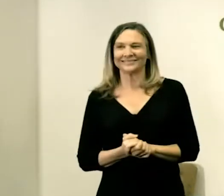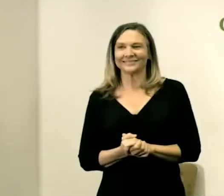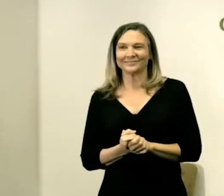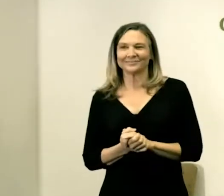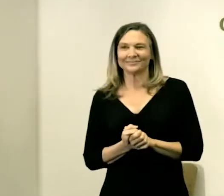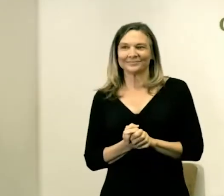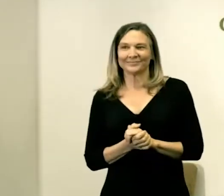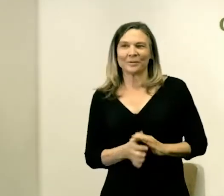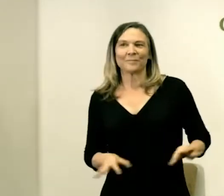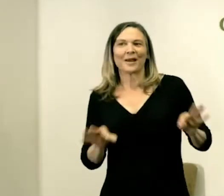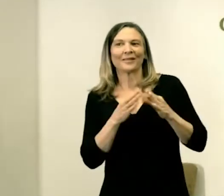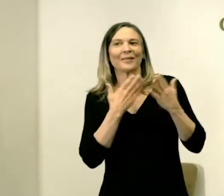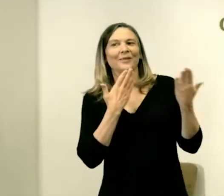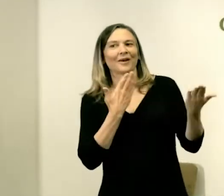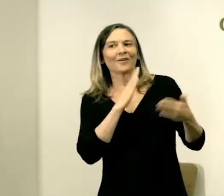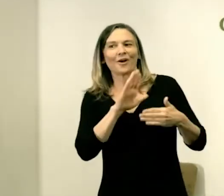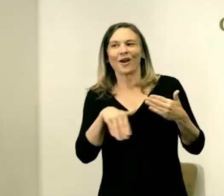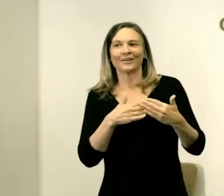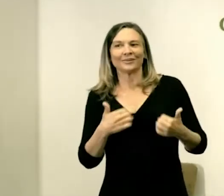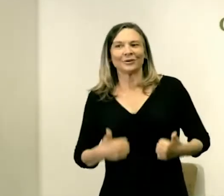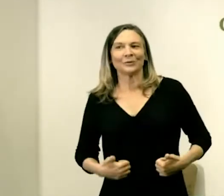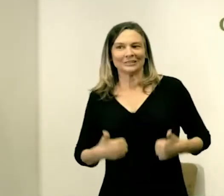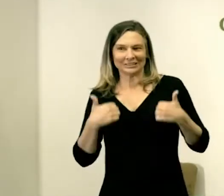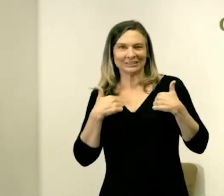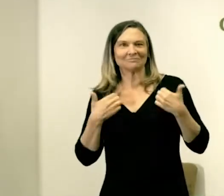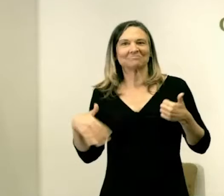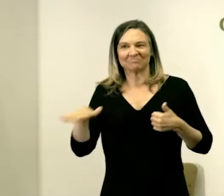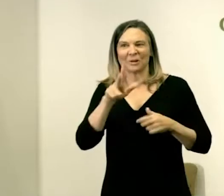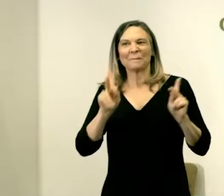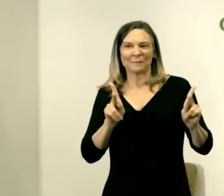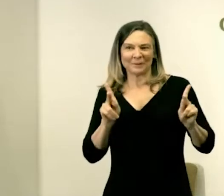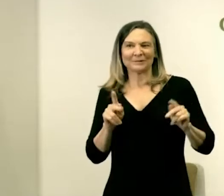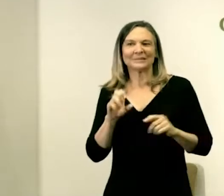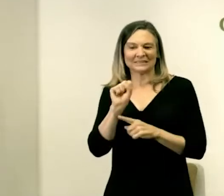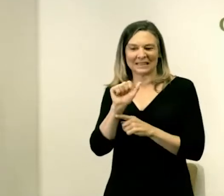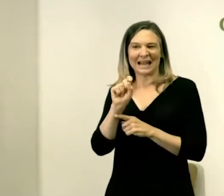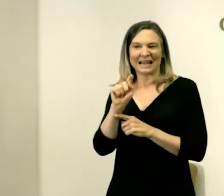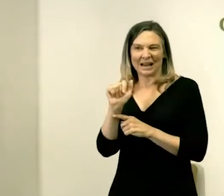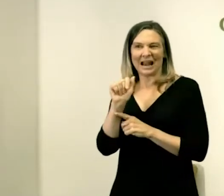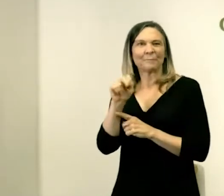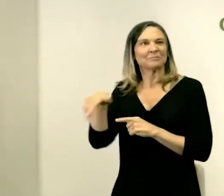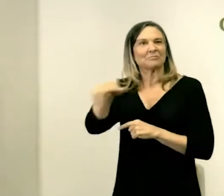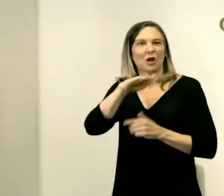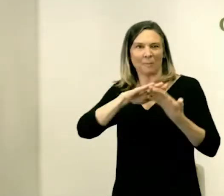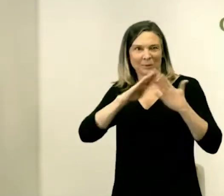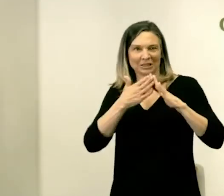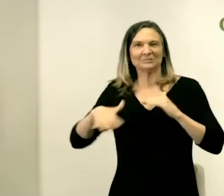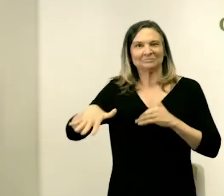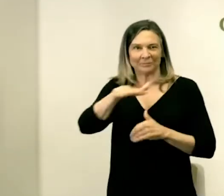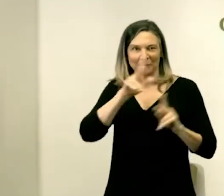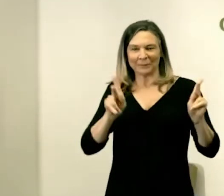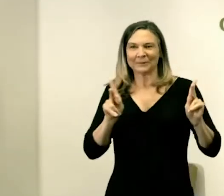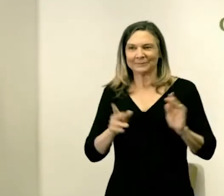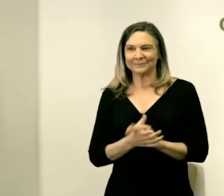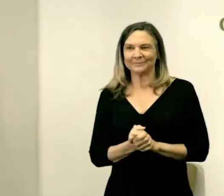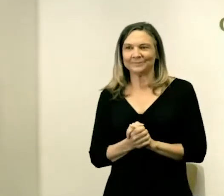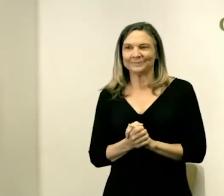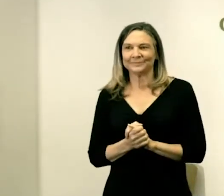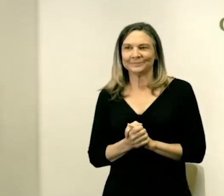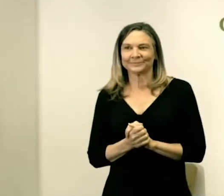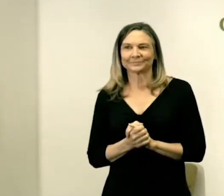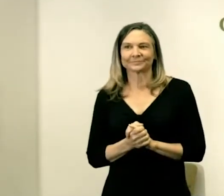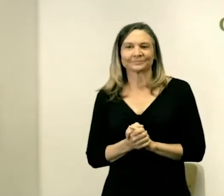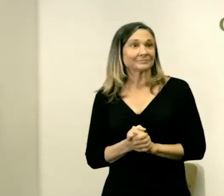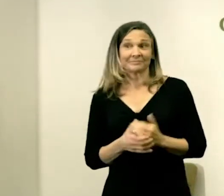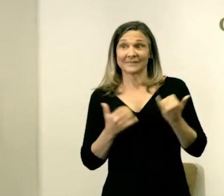grateful on behalf of all the residents, especially here in Santa Ana, to have you here in our community. You know, we now have a sense